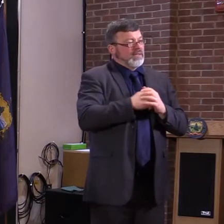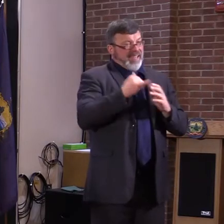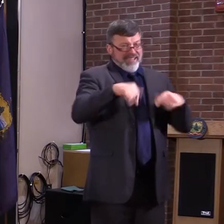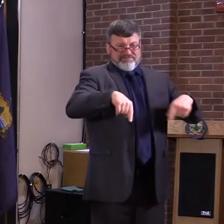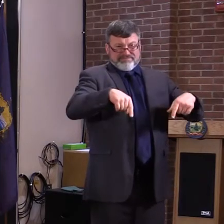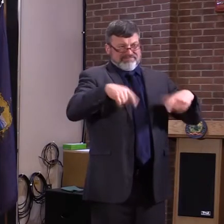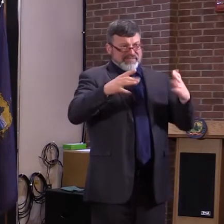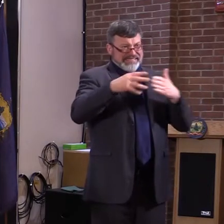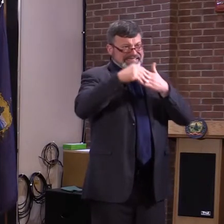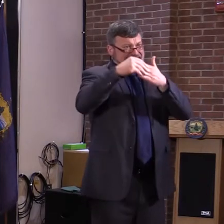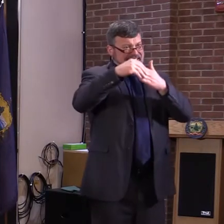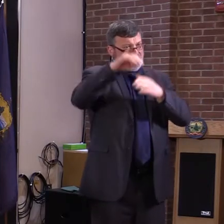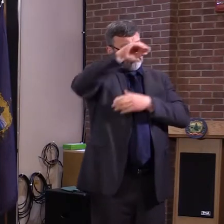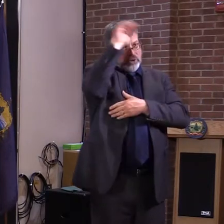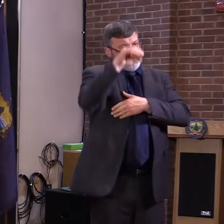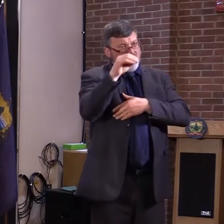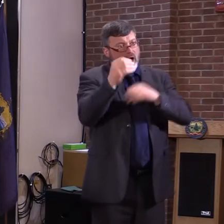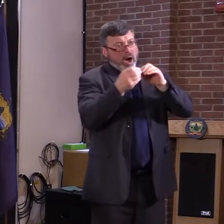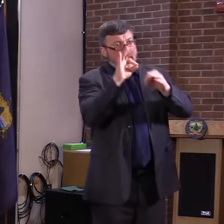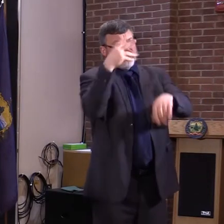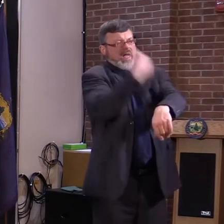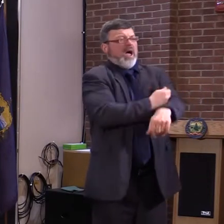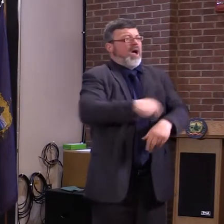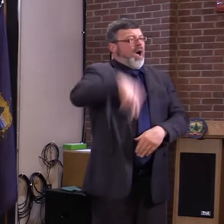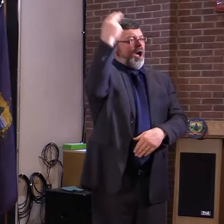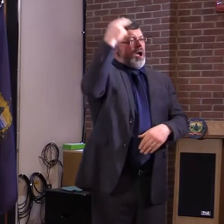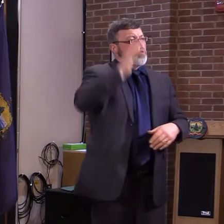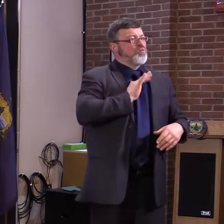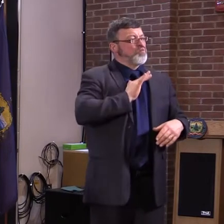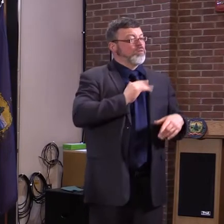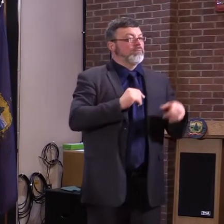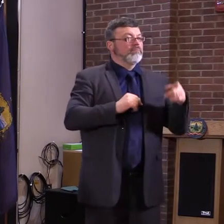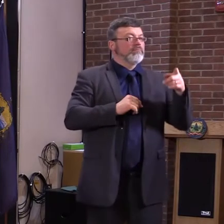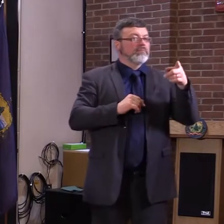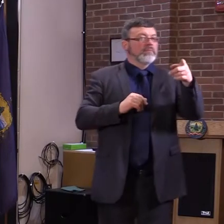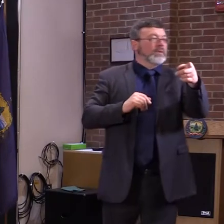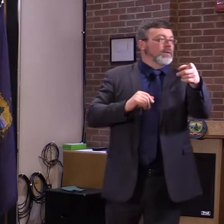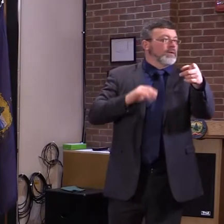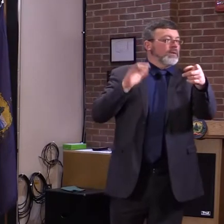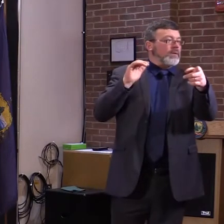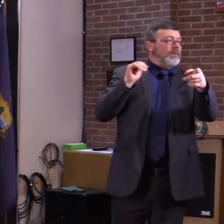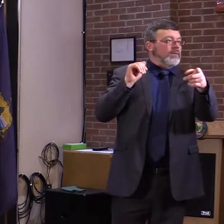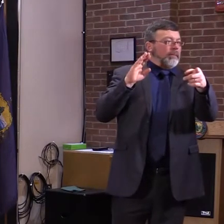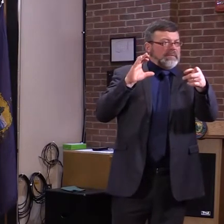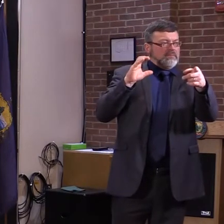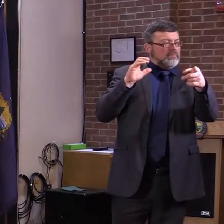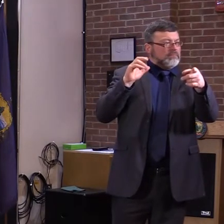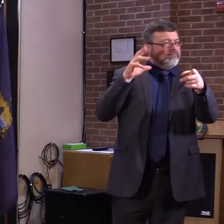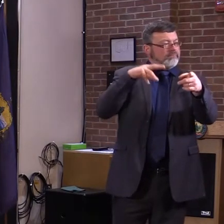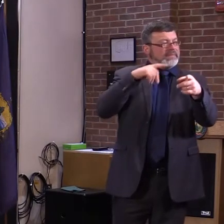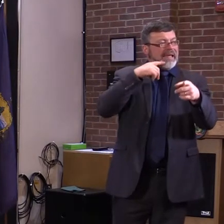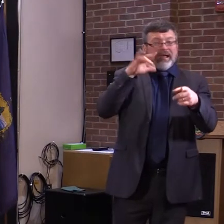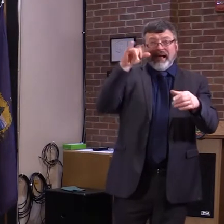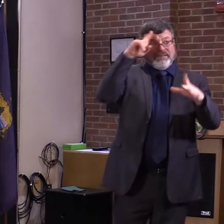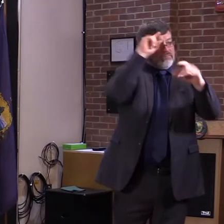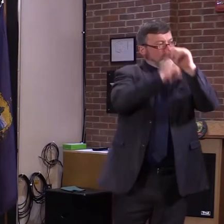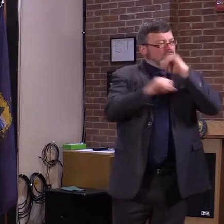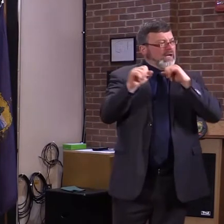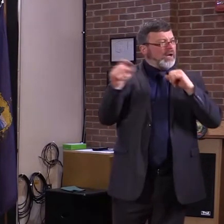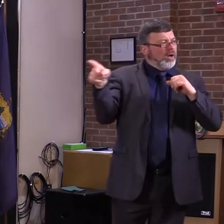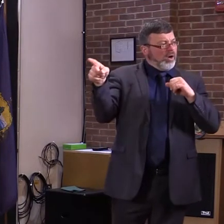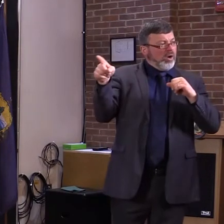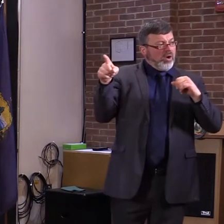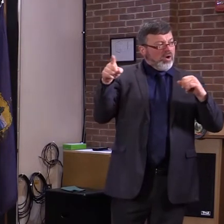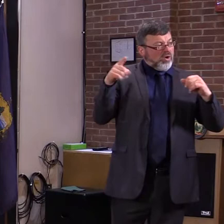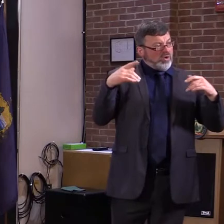are vaccinated. Given that strategy, are you concerned that the truckers might say, you know what, I'm not